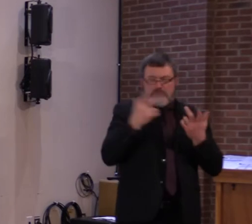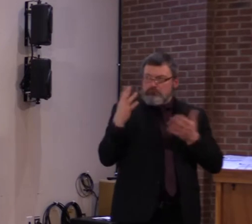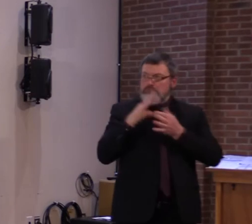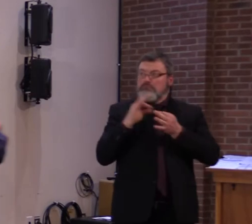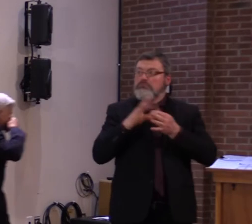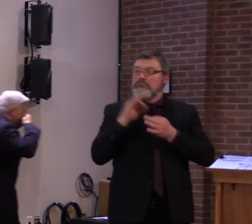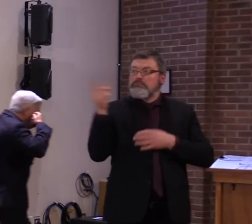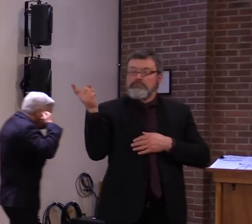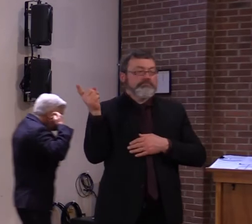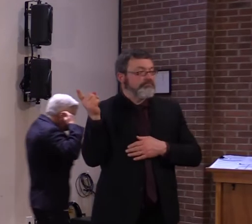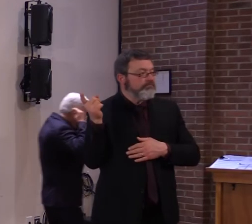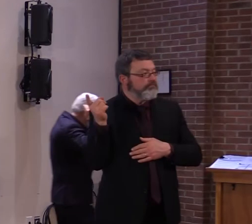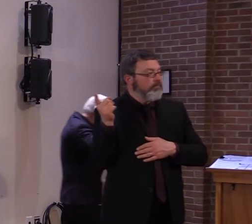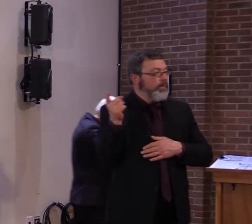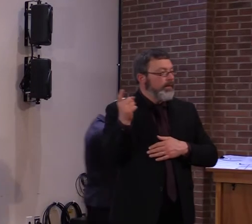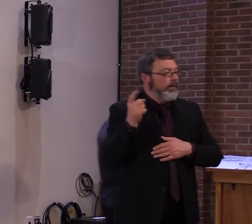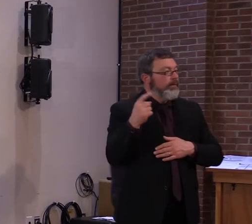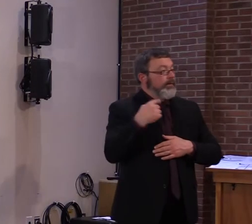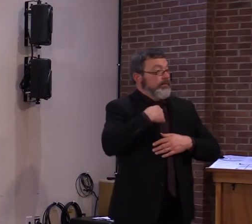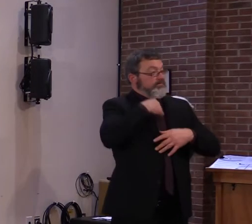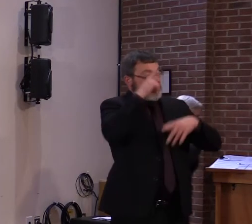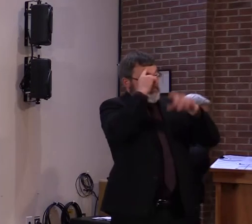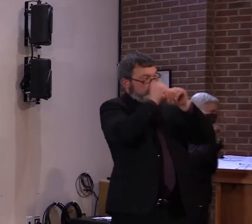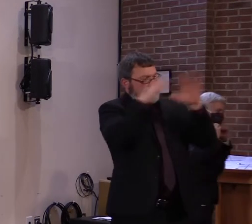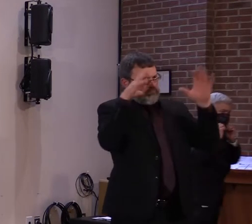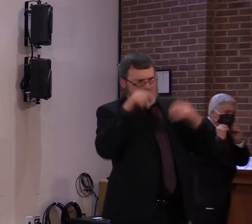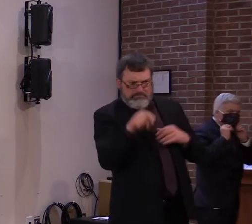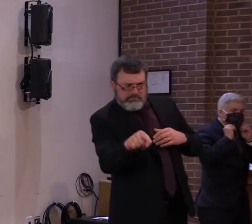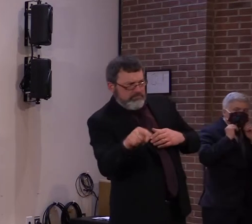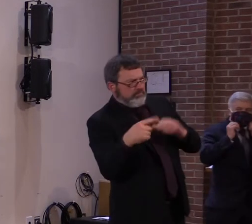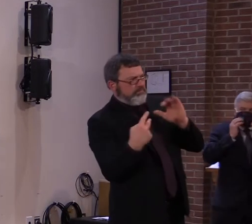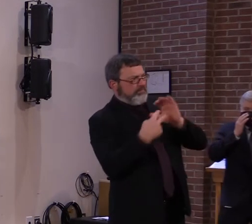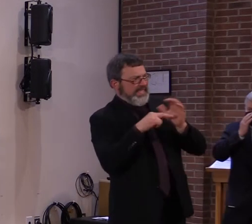I'm thinking you're referring to the test that was just